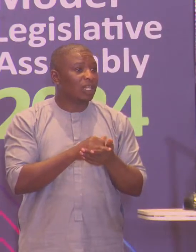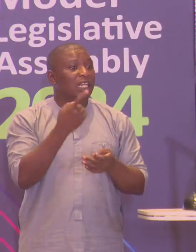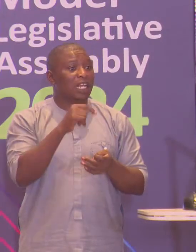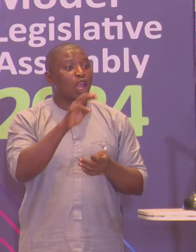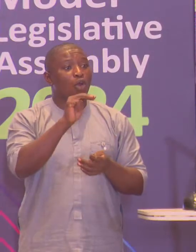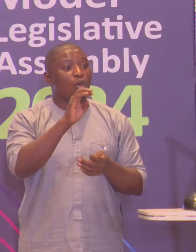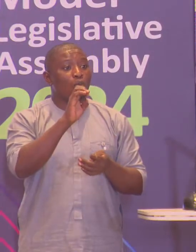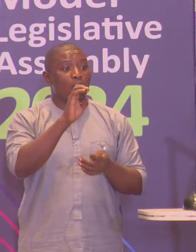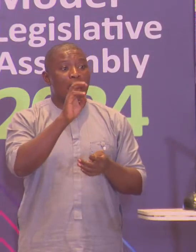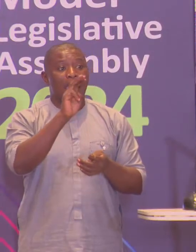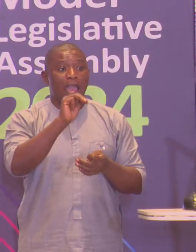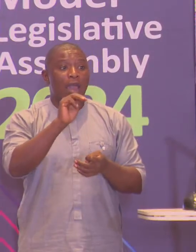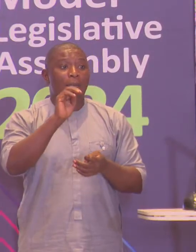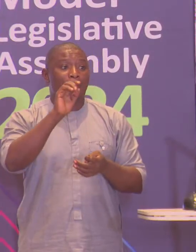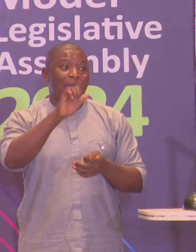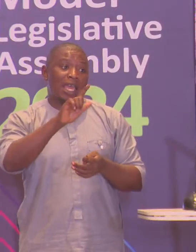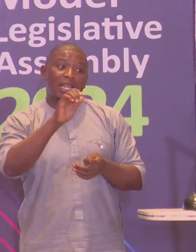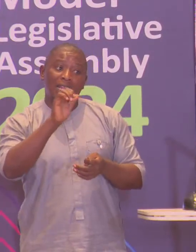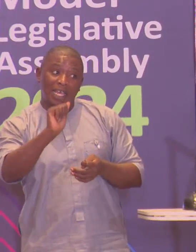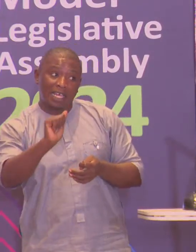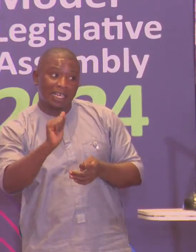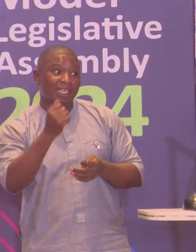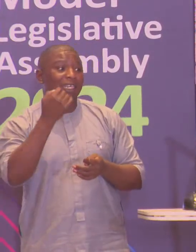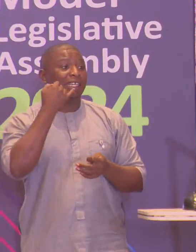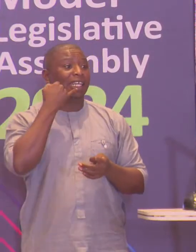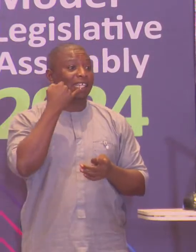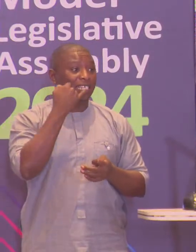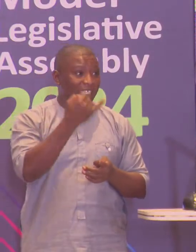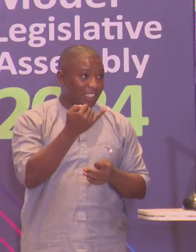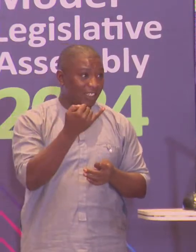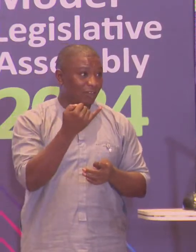Model Legislative Assembly is